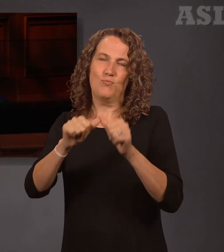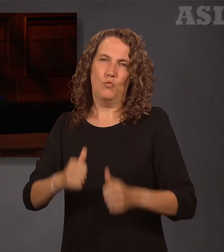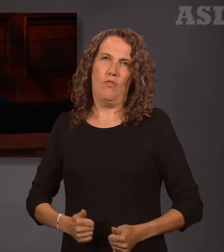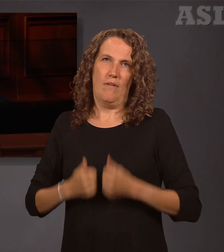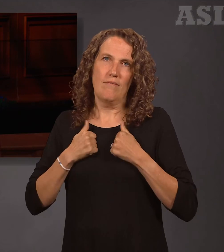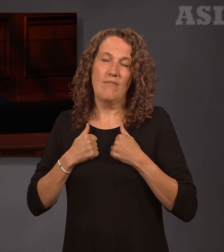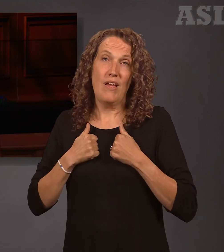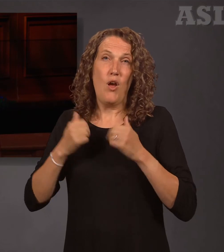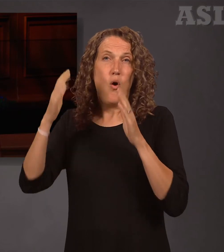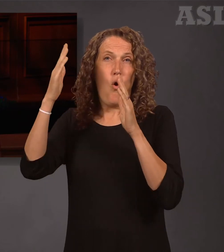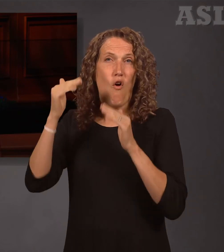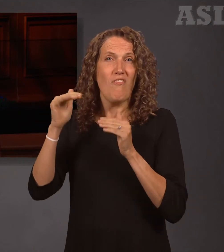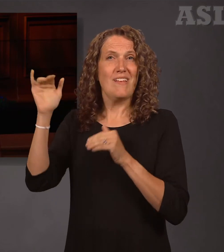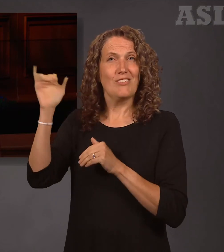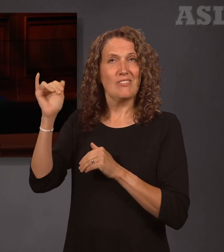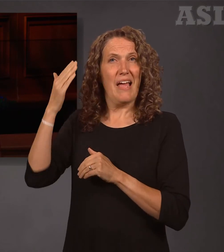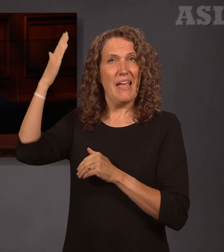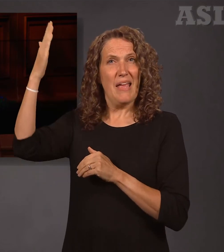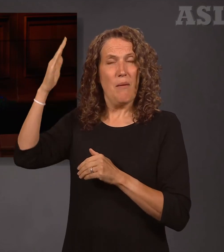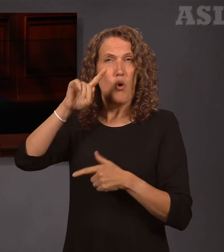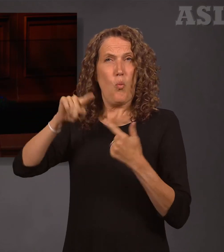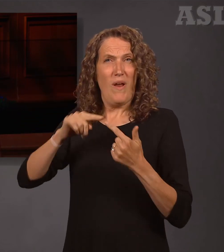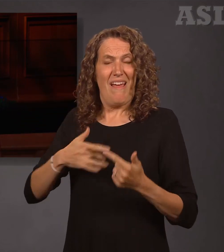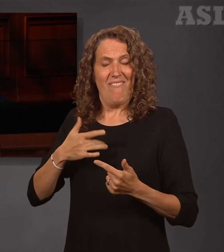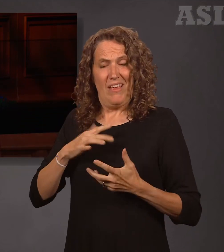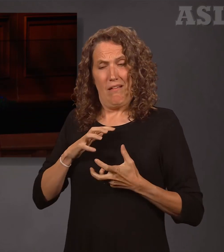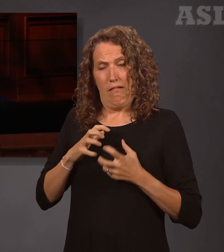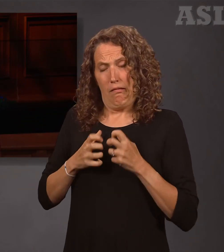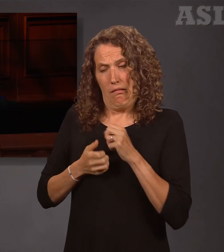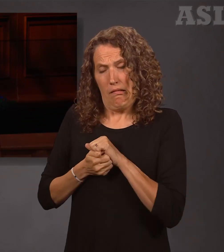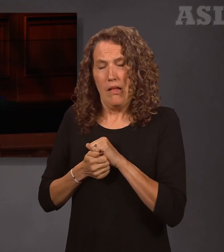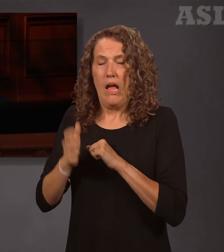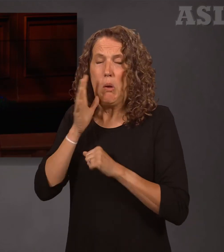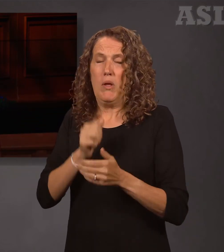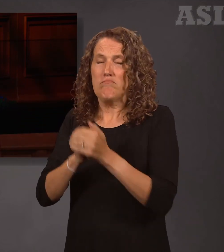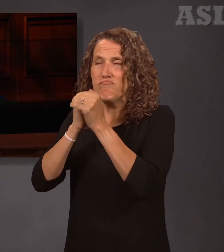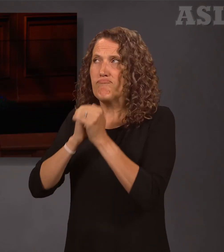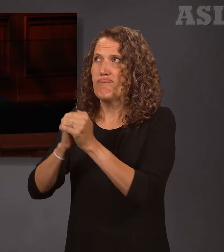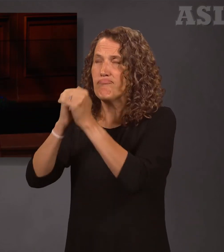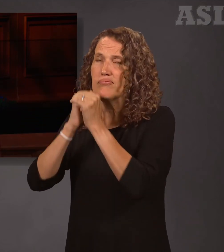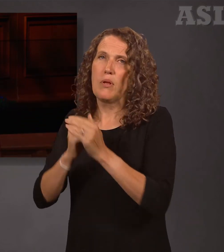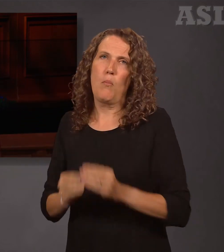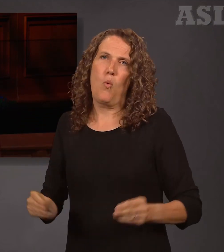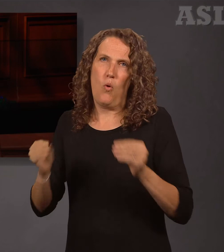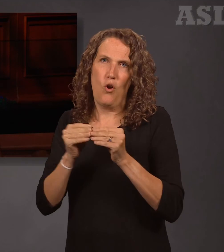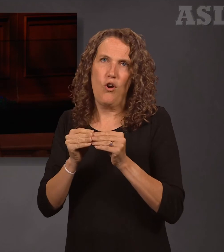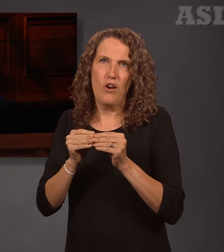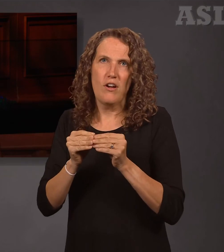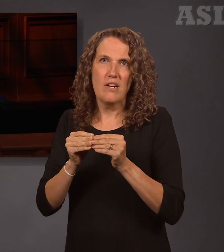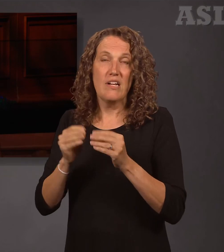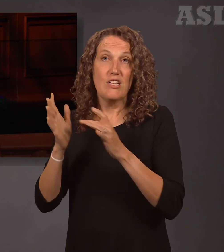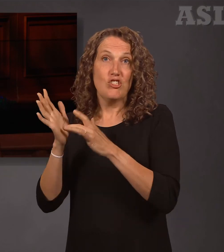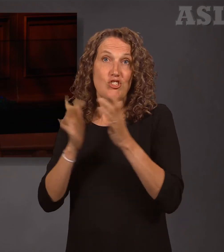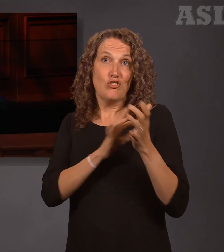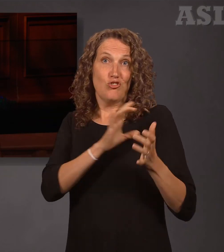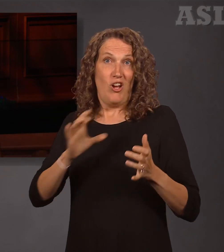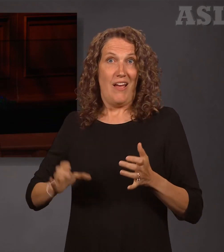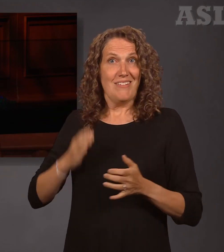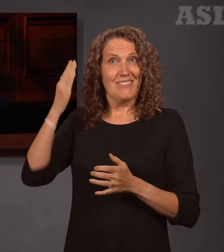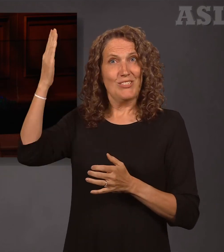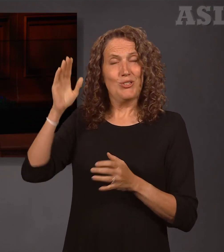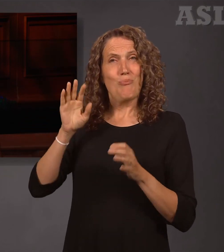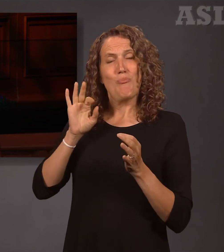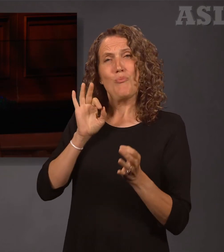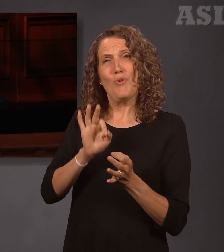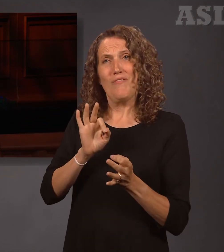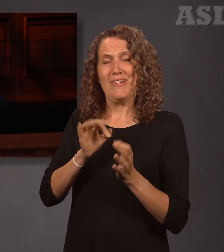him when in agony I pray more earnestly Jesus Christ was the perfect example of